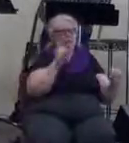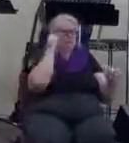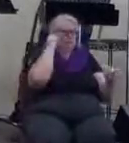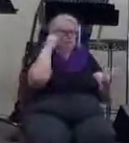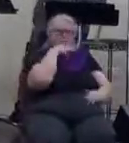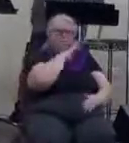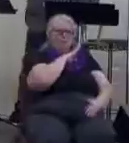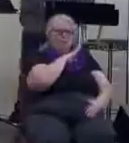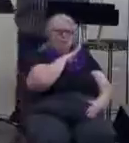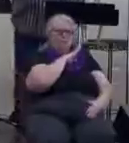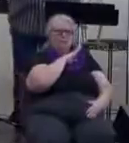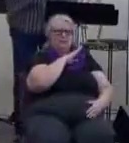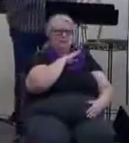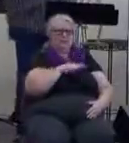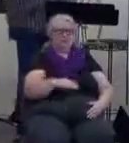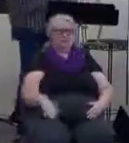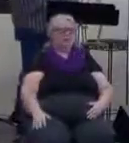I